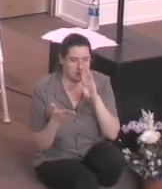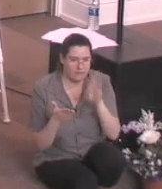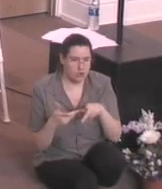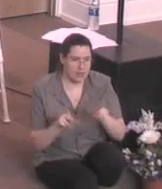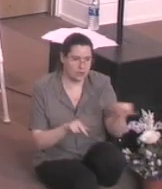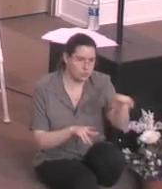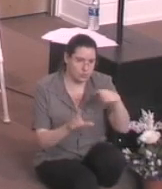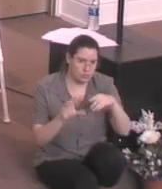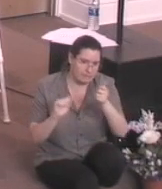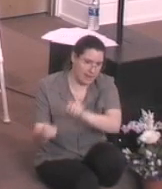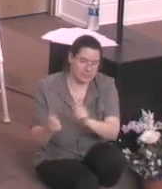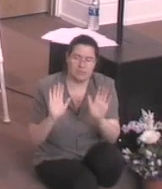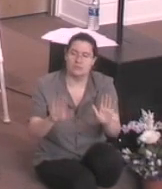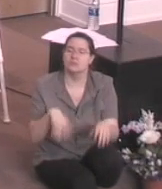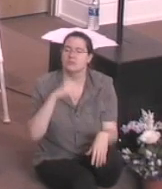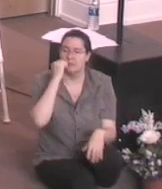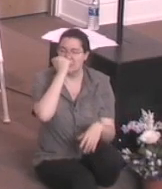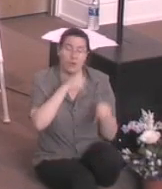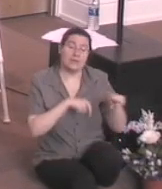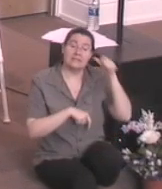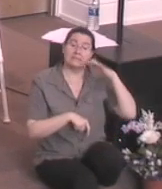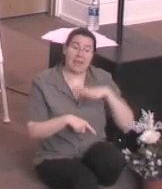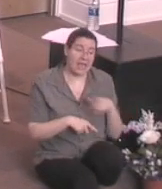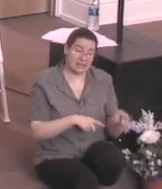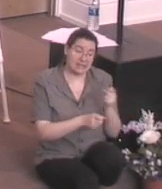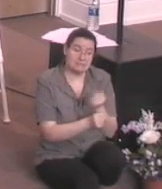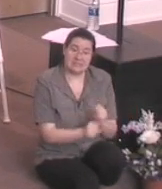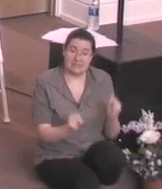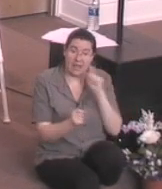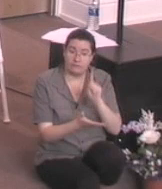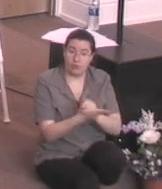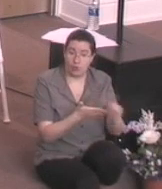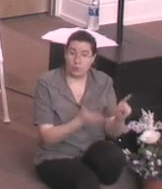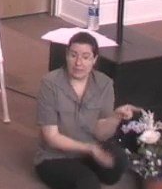So here's a guy that's been saved for a week